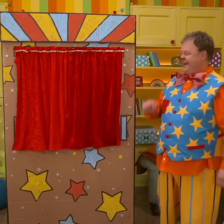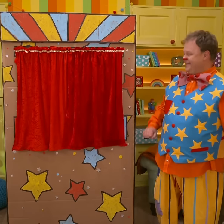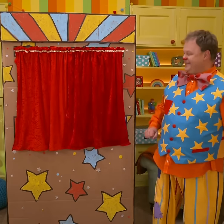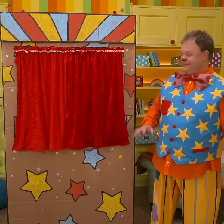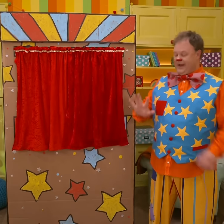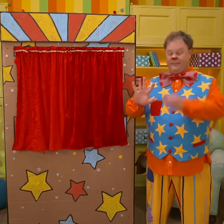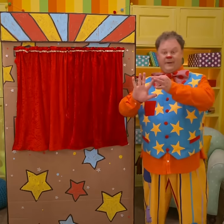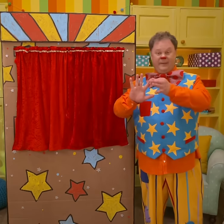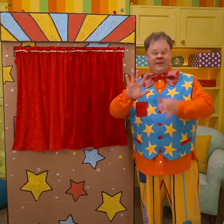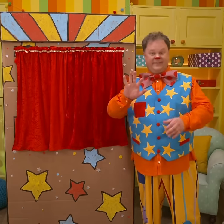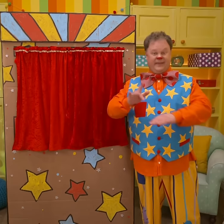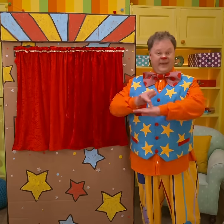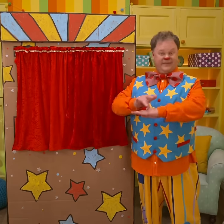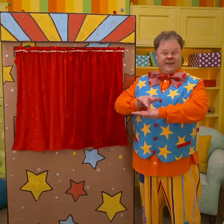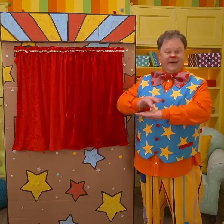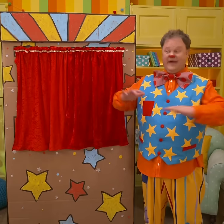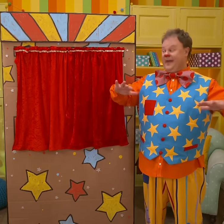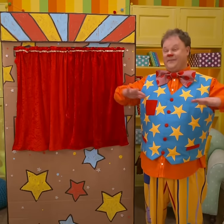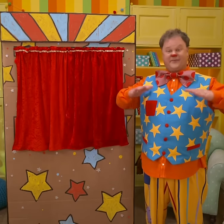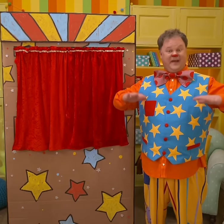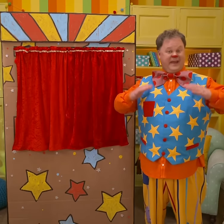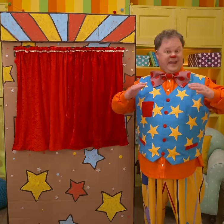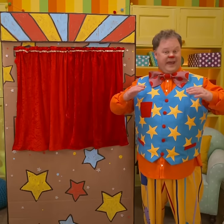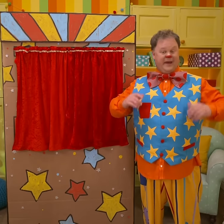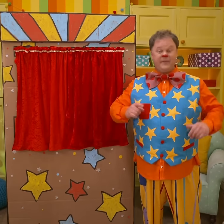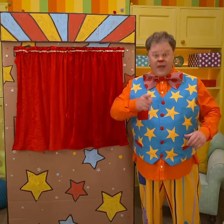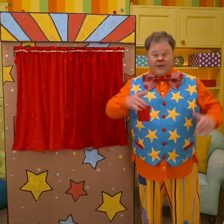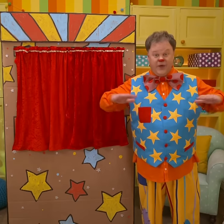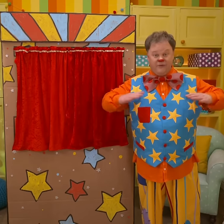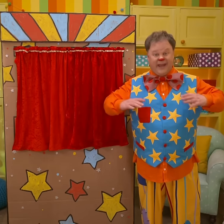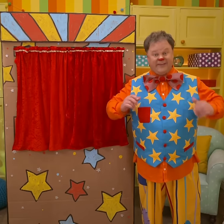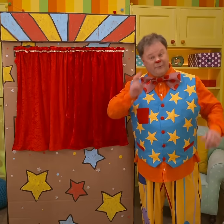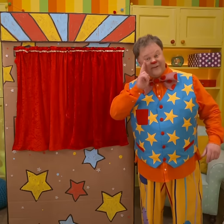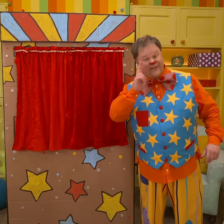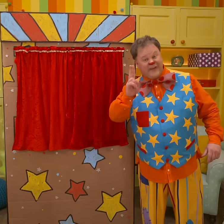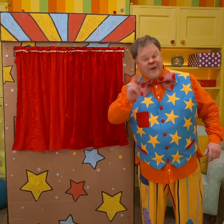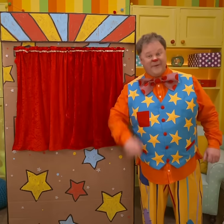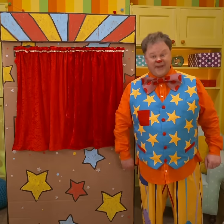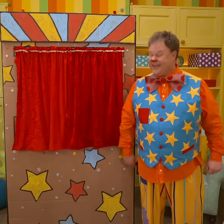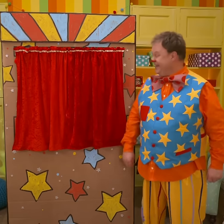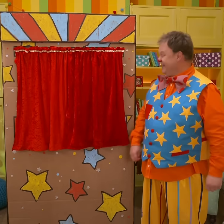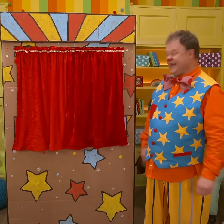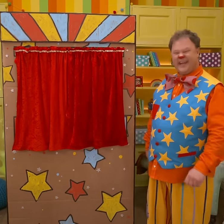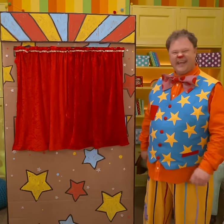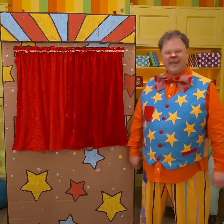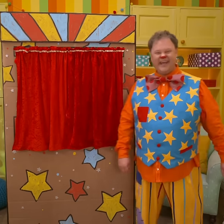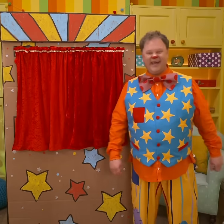yes. My puppet theatre is ready. Are you ready to watch the show? Yes, we can't